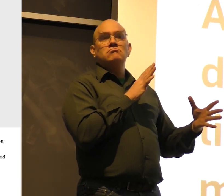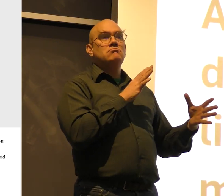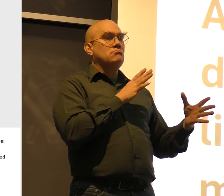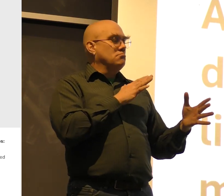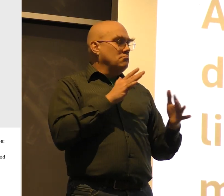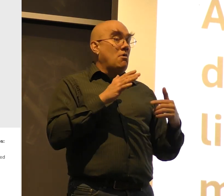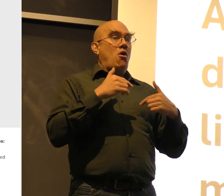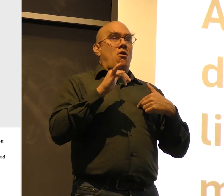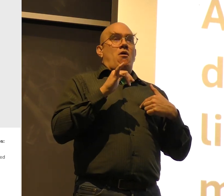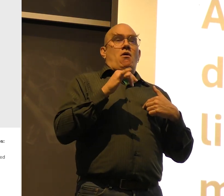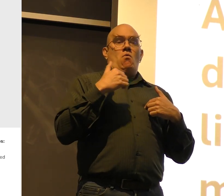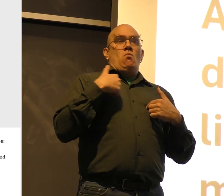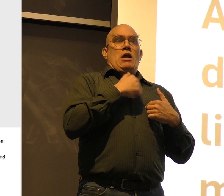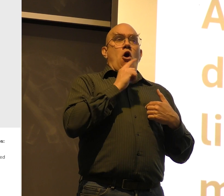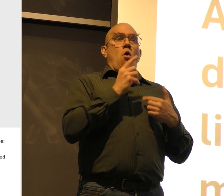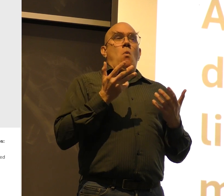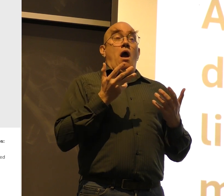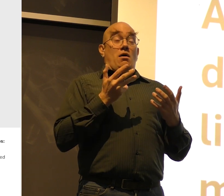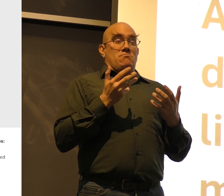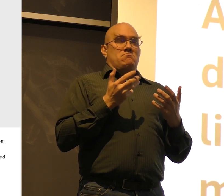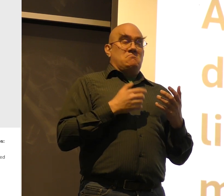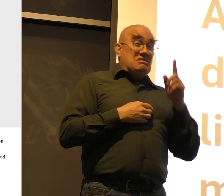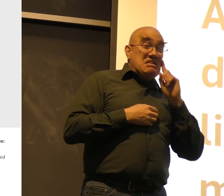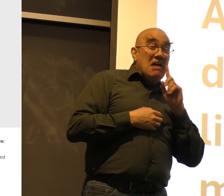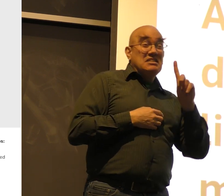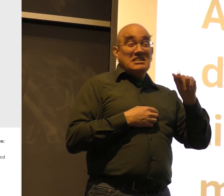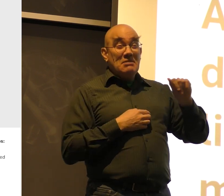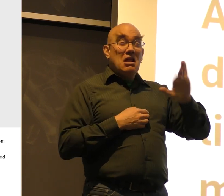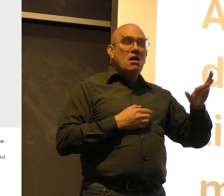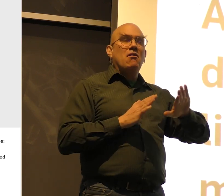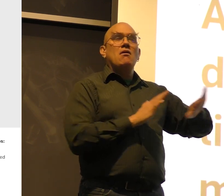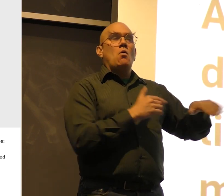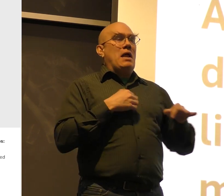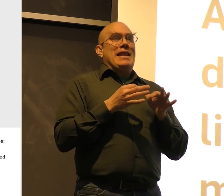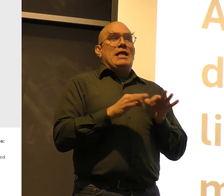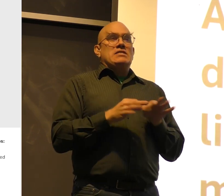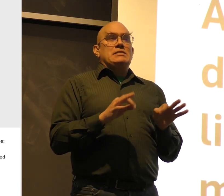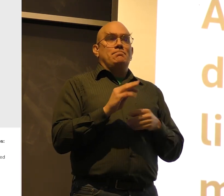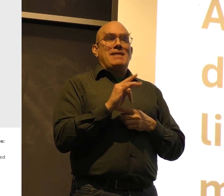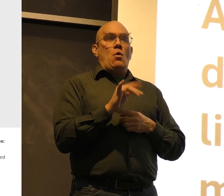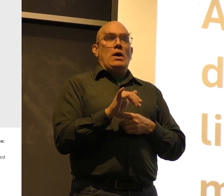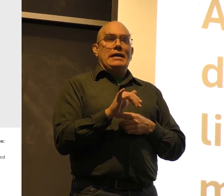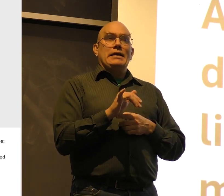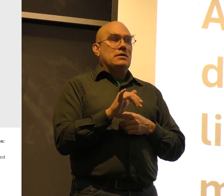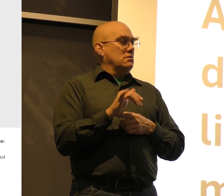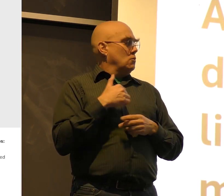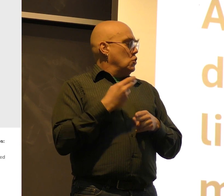that. They started to say, we're not deaf or disabled. They wanted to eschew those terms